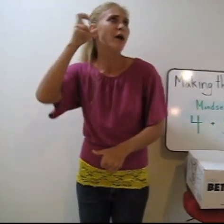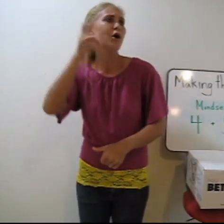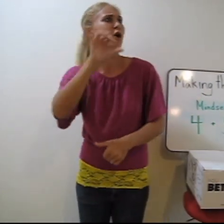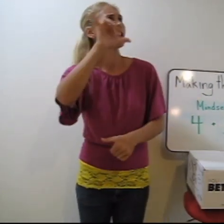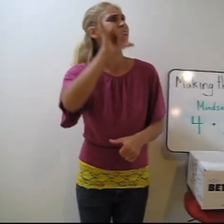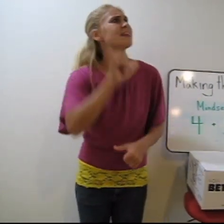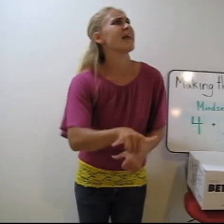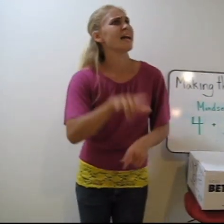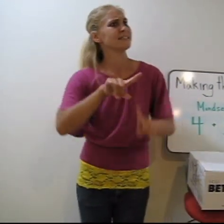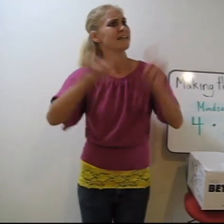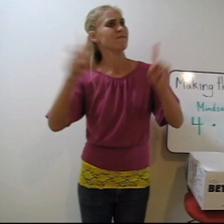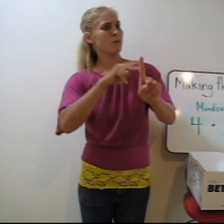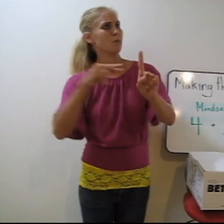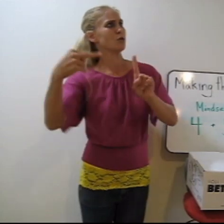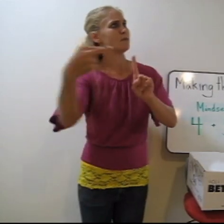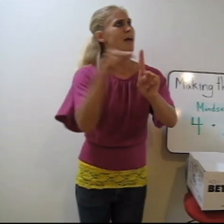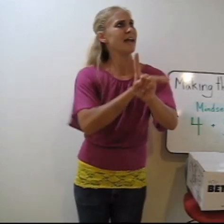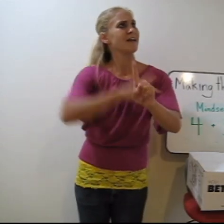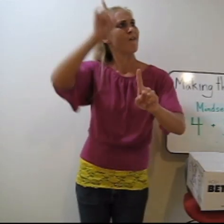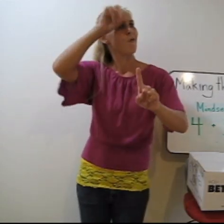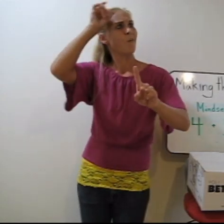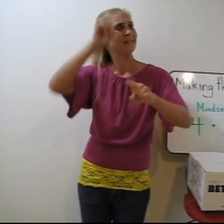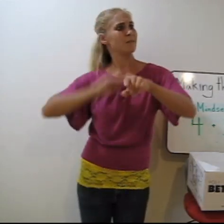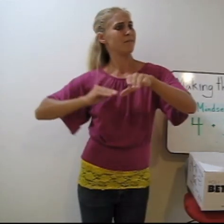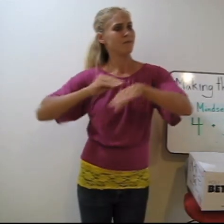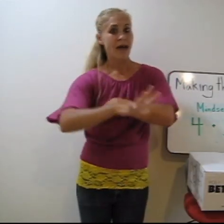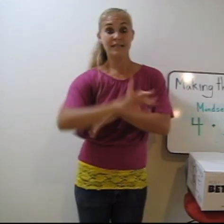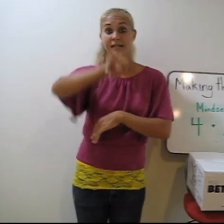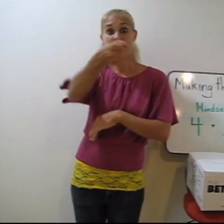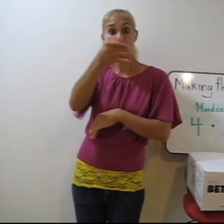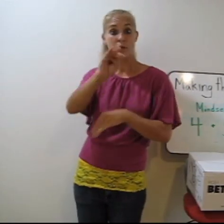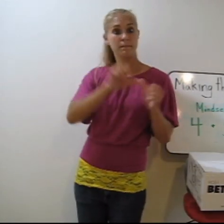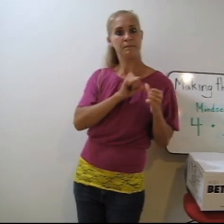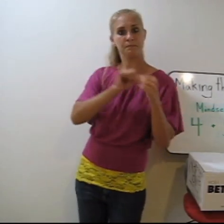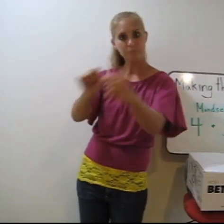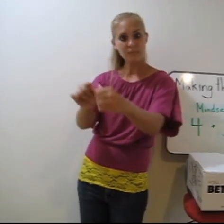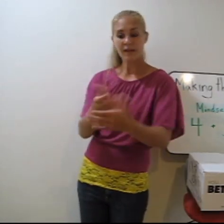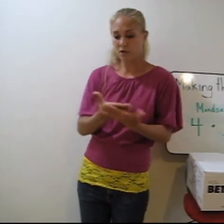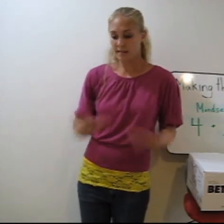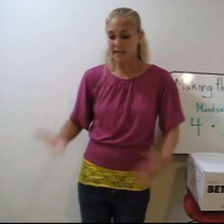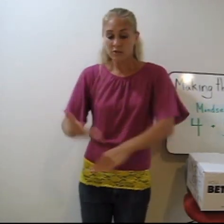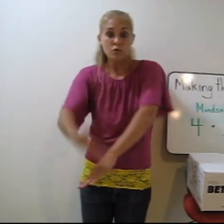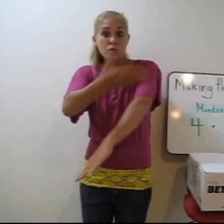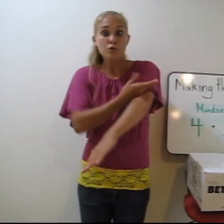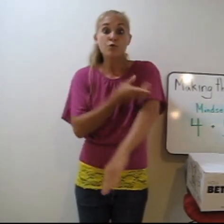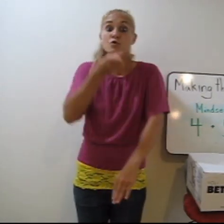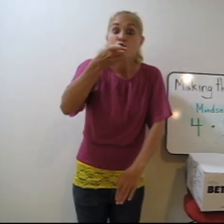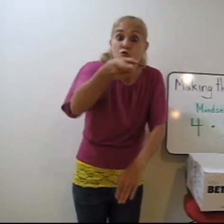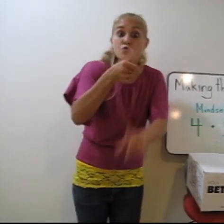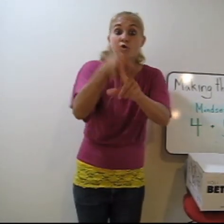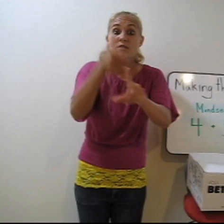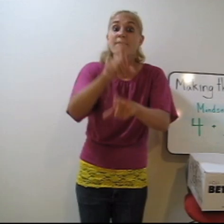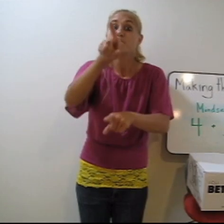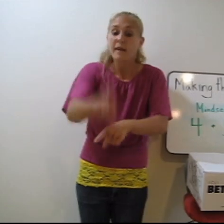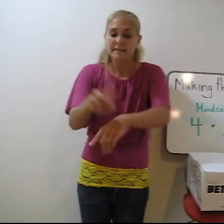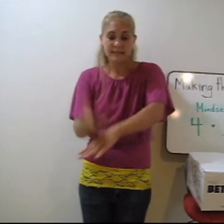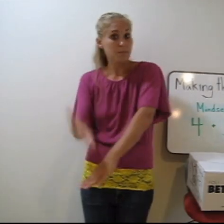perspective, insight, and wisdom. Jim continued, for things to improve, you have to improve. For things to get